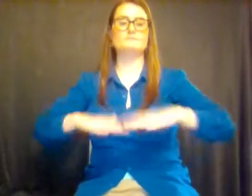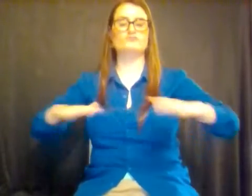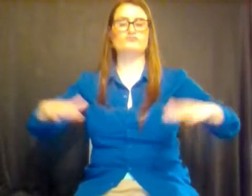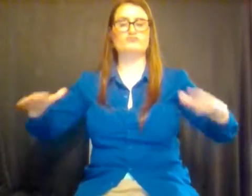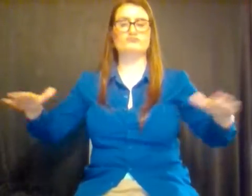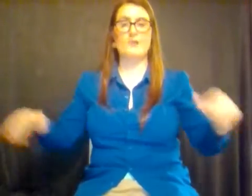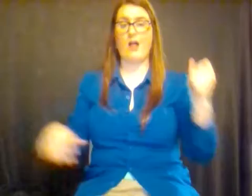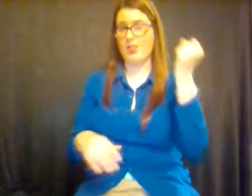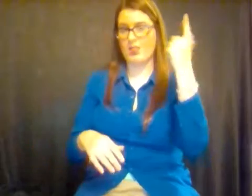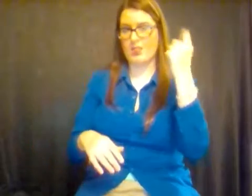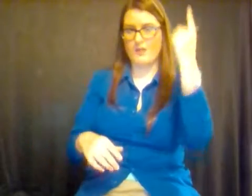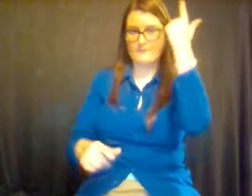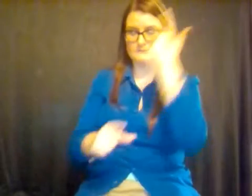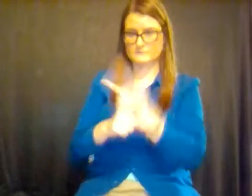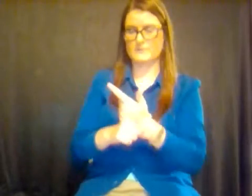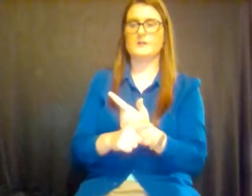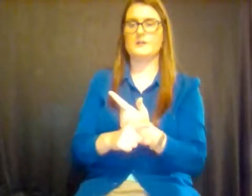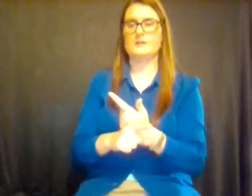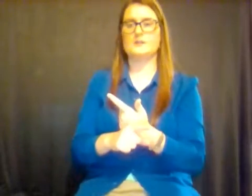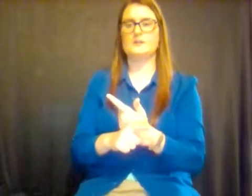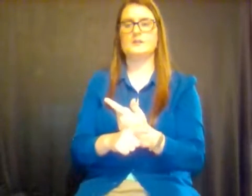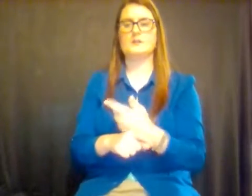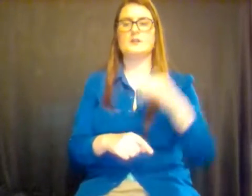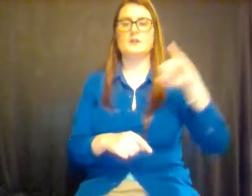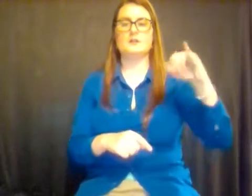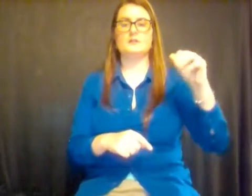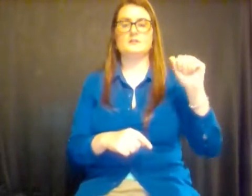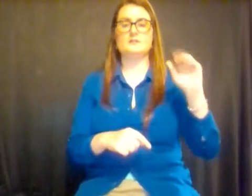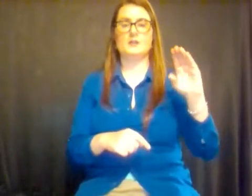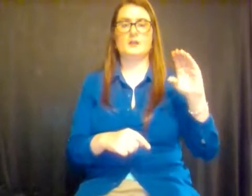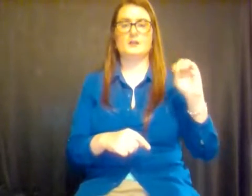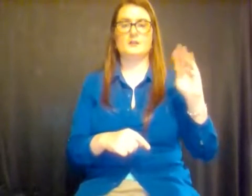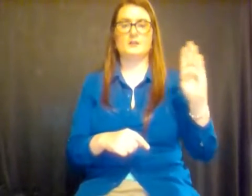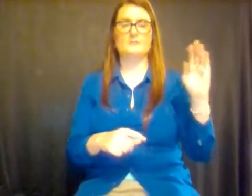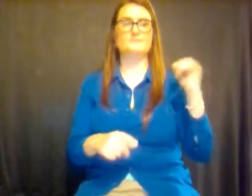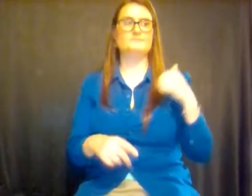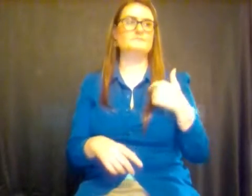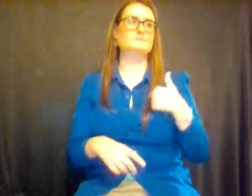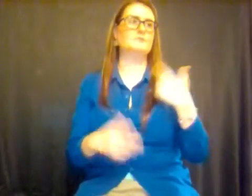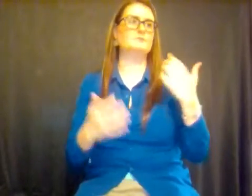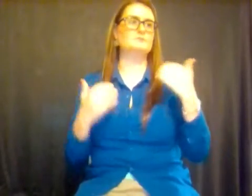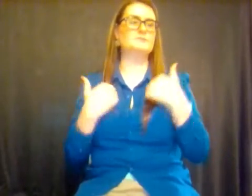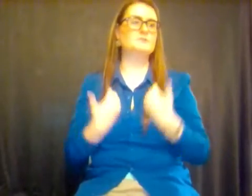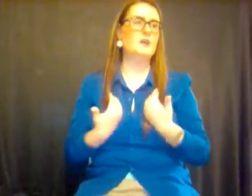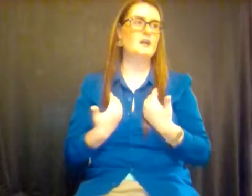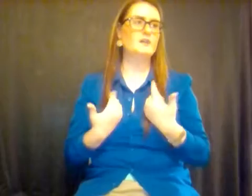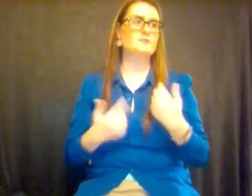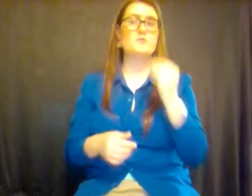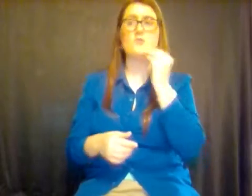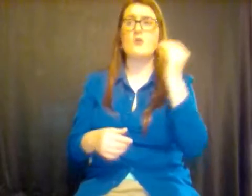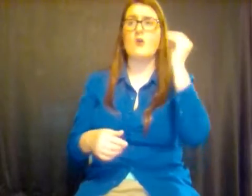11 sons packed up their belongings and left the town of Haran. They travelled until they reached a river that was only a day's journey from Canaan. Then they set up